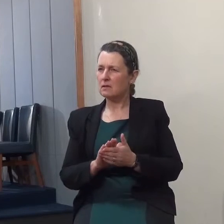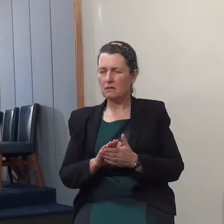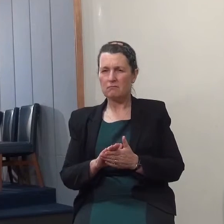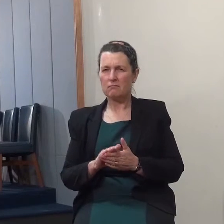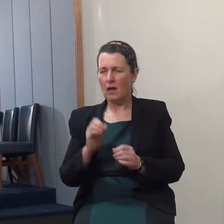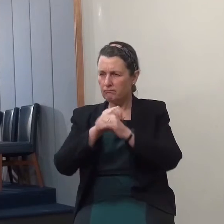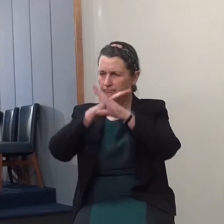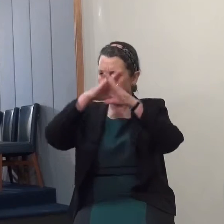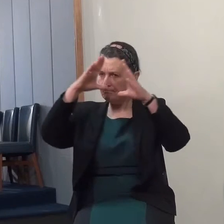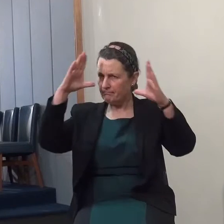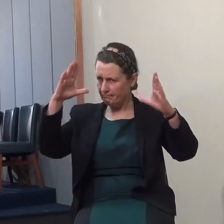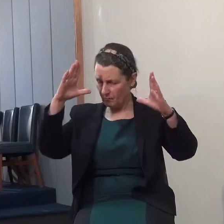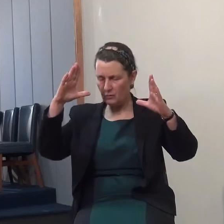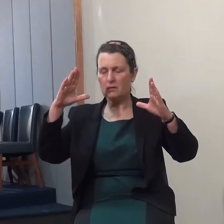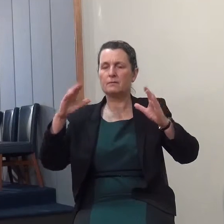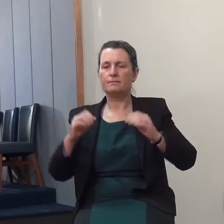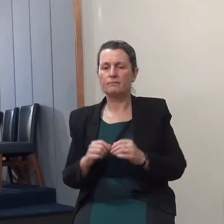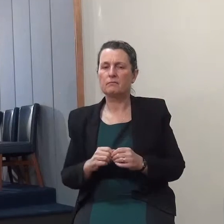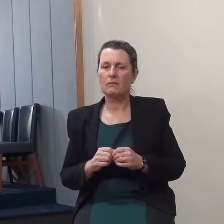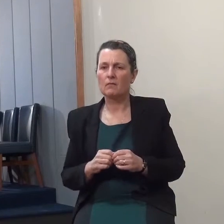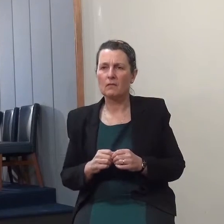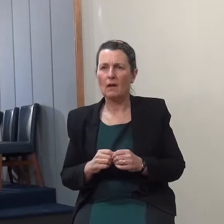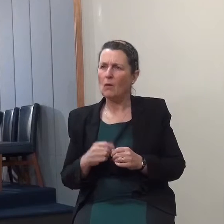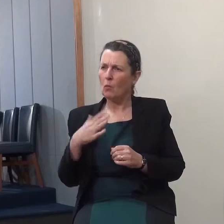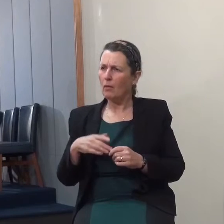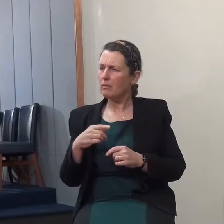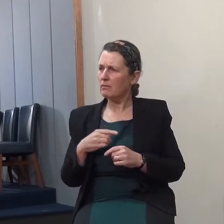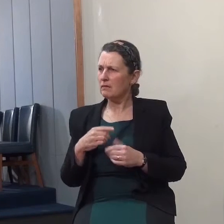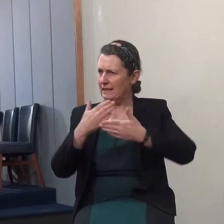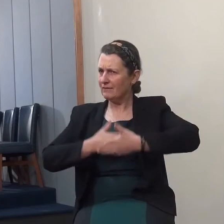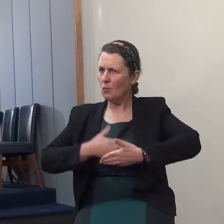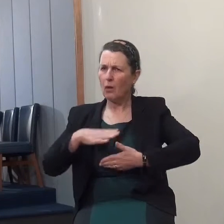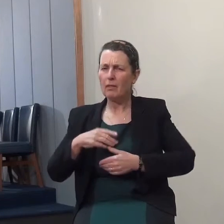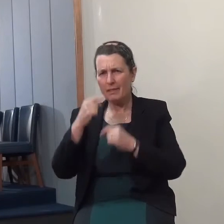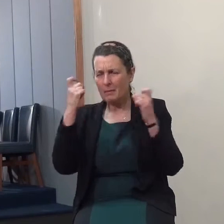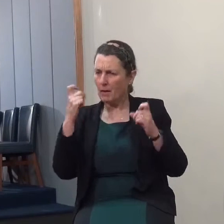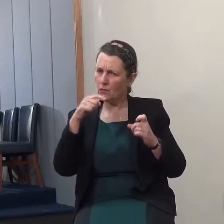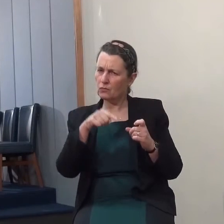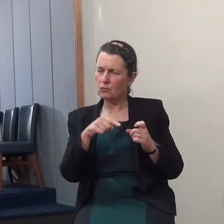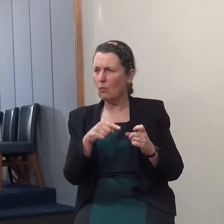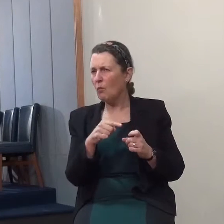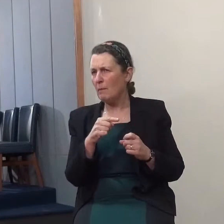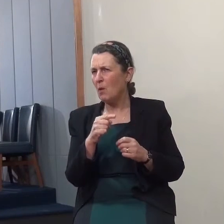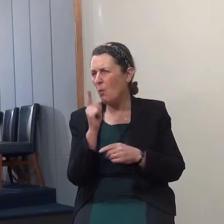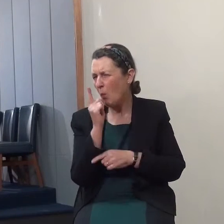resume the long series of studies, I hope to just spend one or two on this